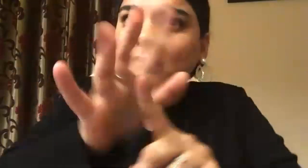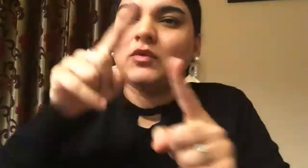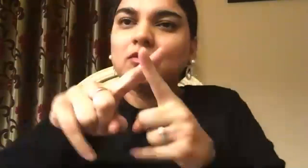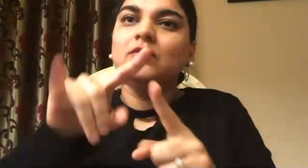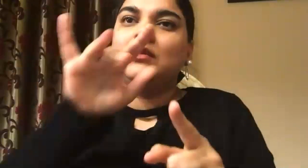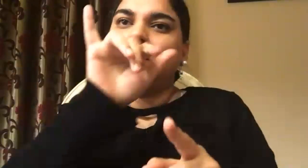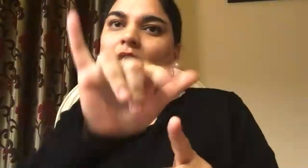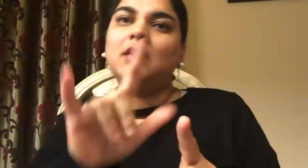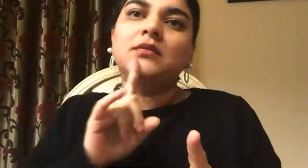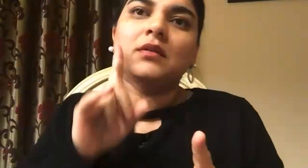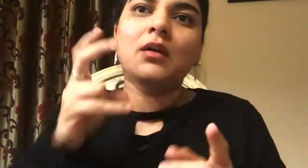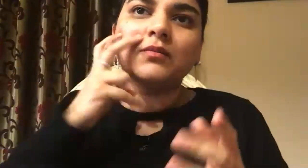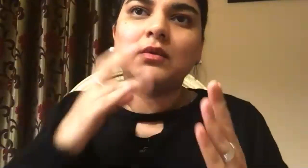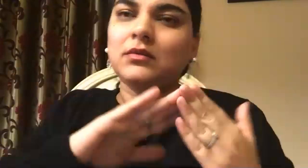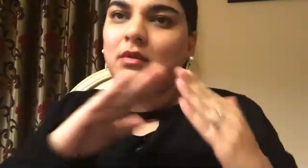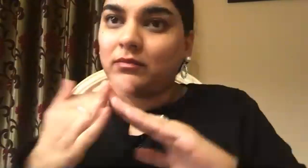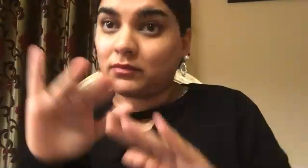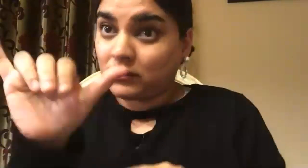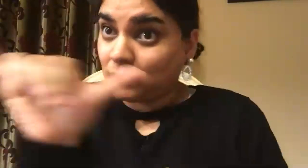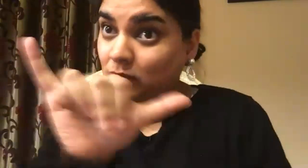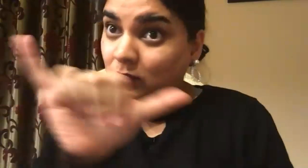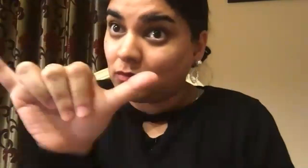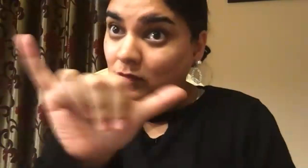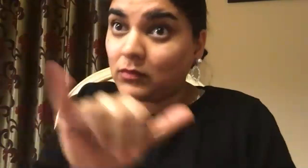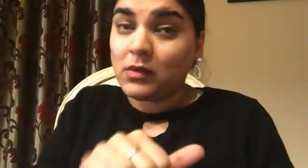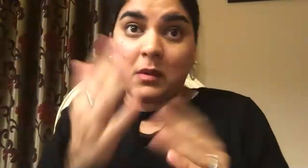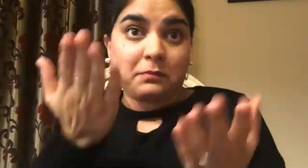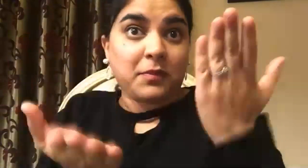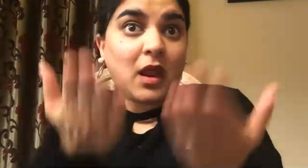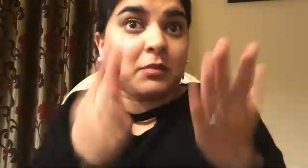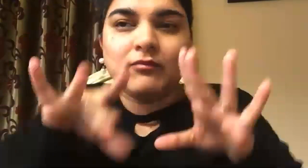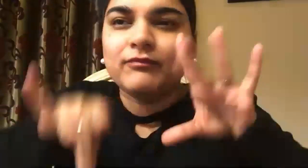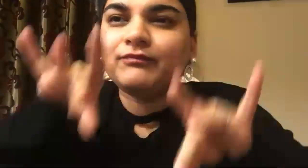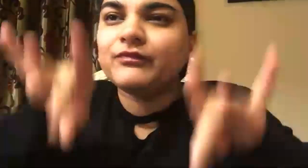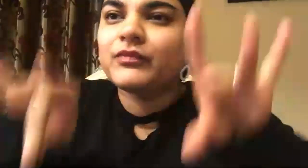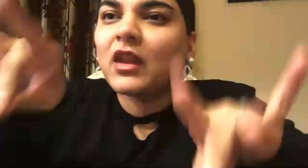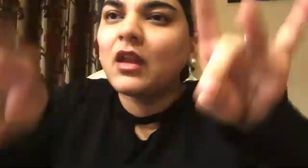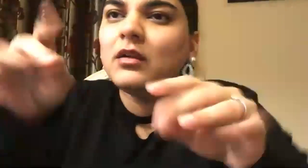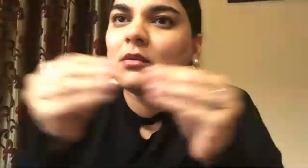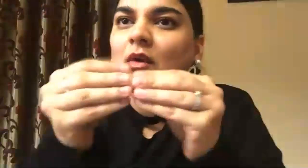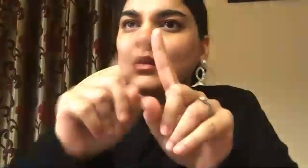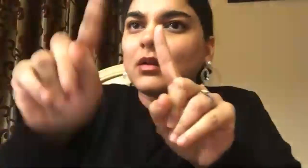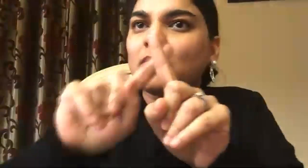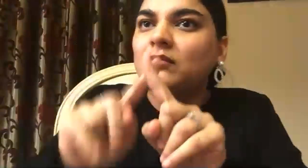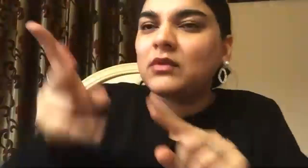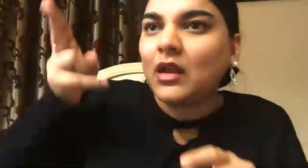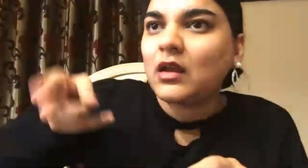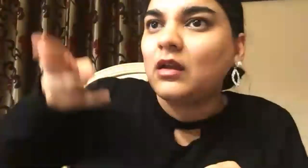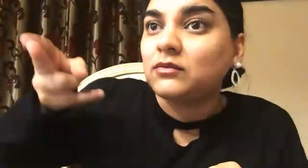And the only way to really get that is to make sure that there's exposure to the deafblind community, and that's also a